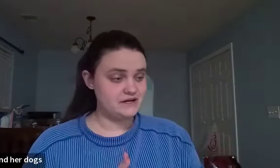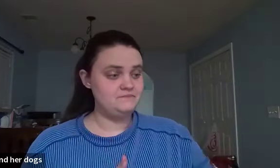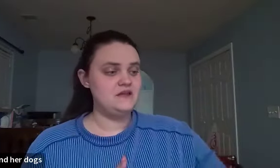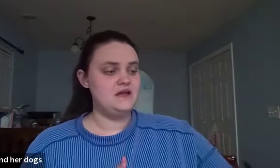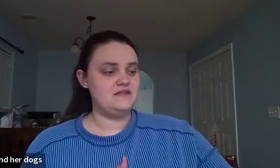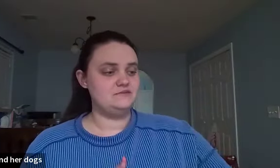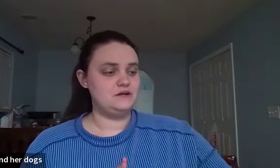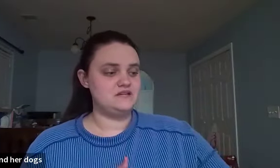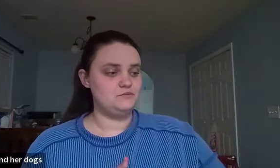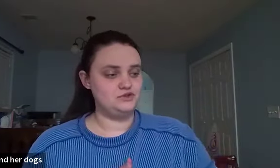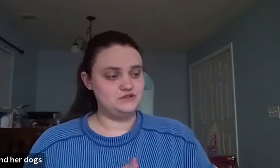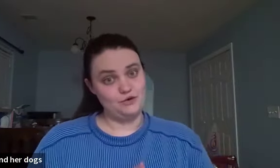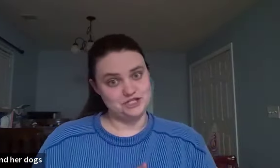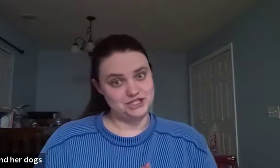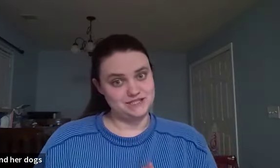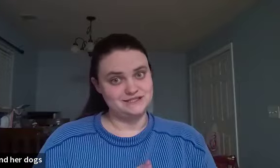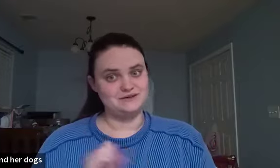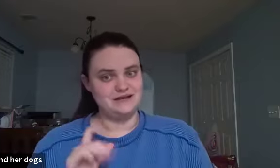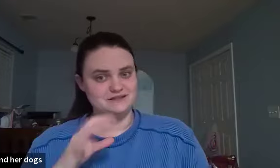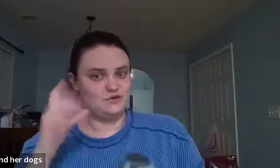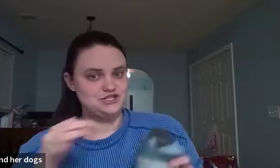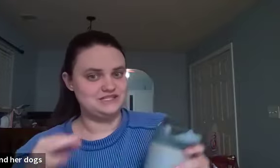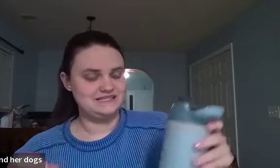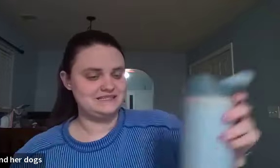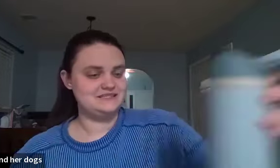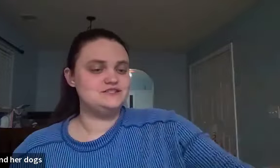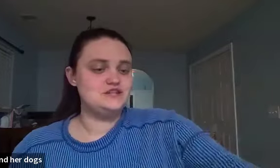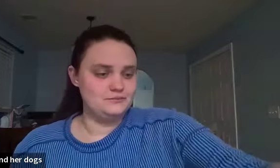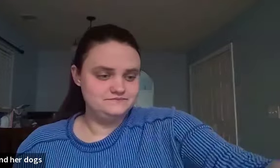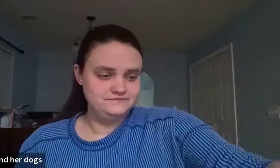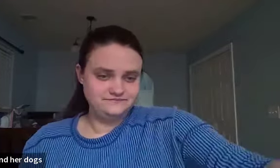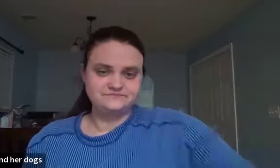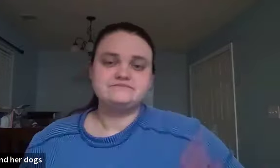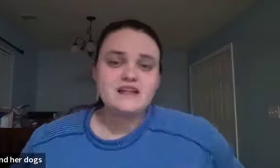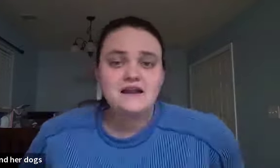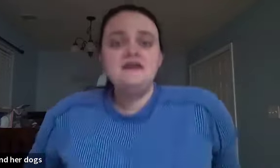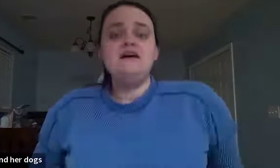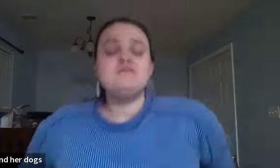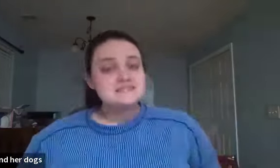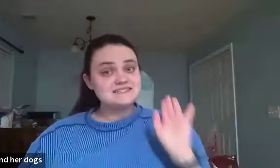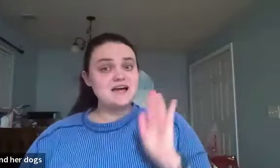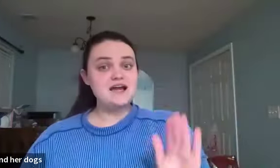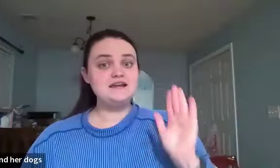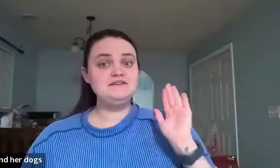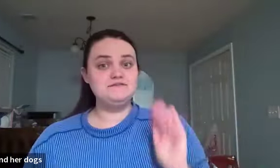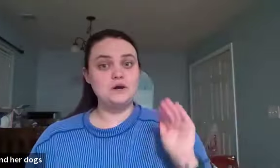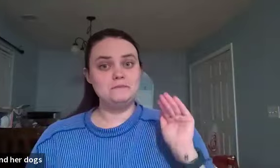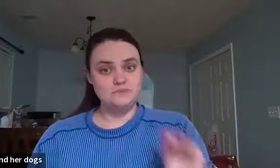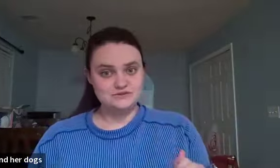everybody. And then if we have time, we'll do some questions. Okay, some question sentences. So the sign for